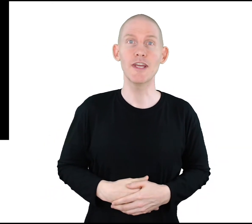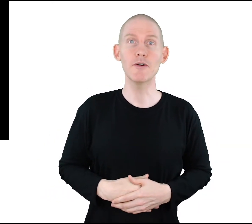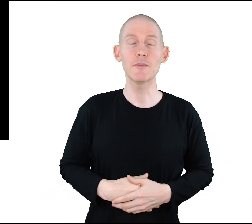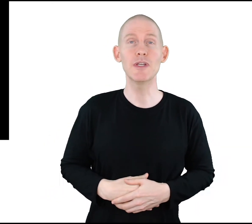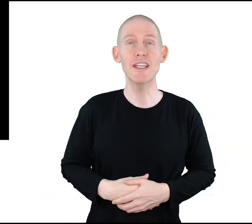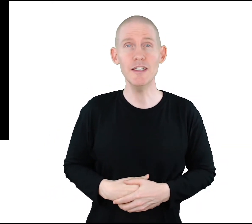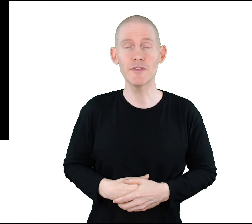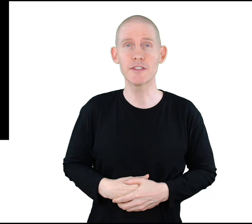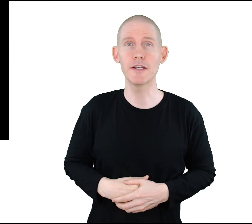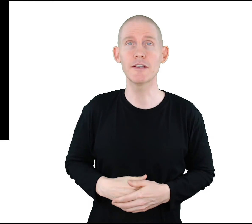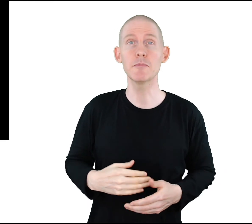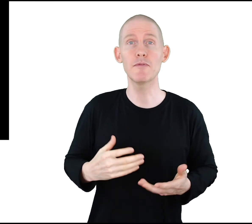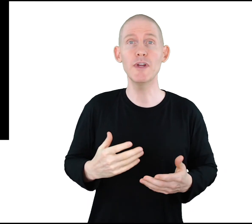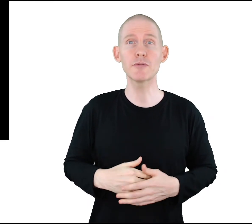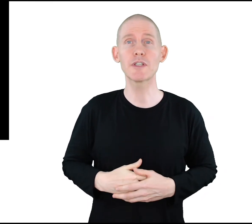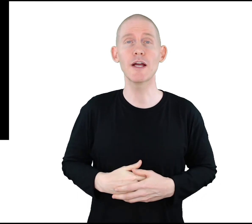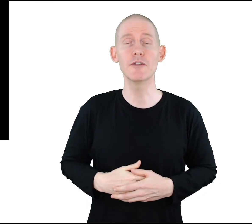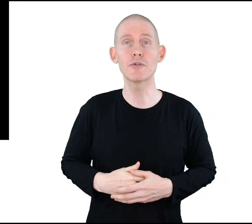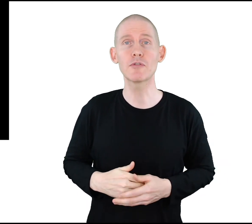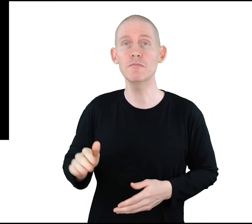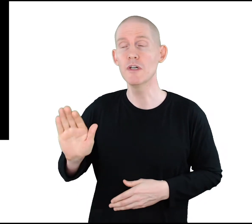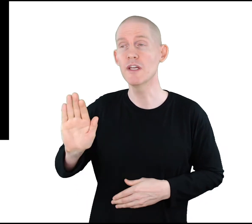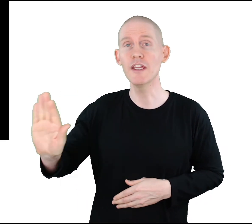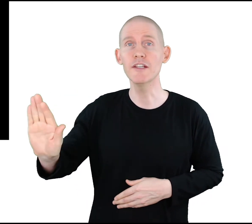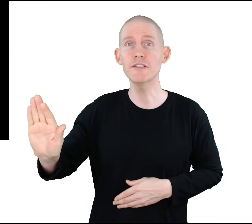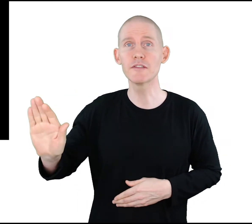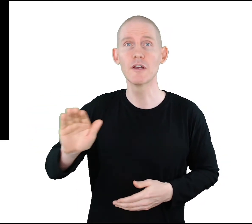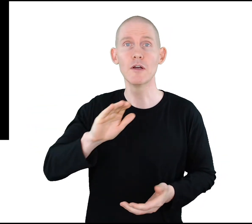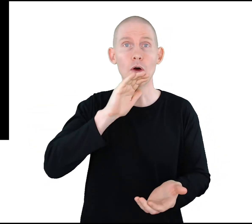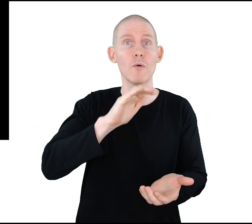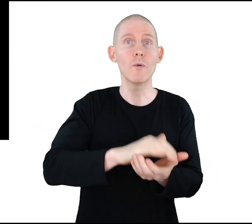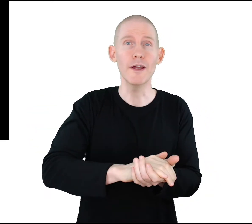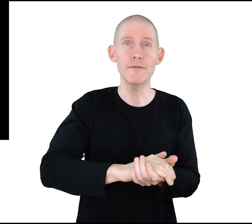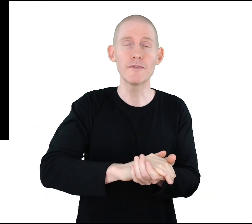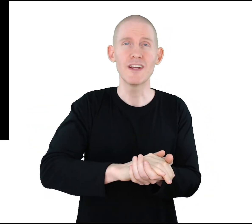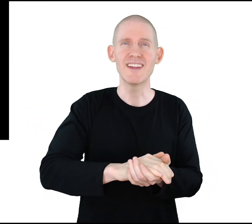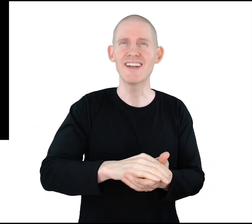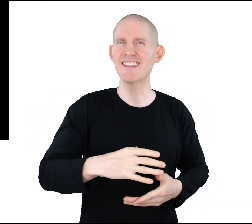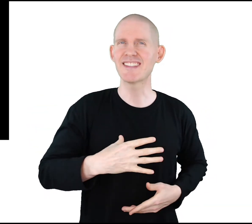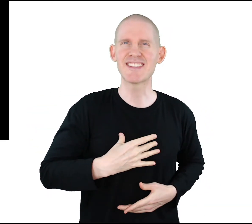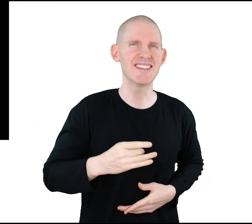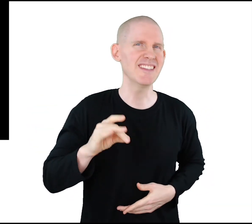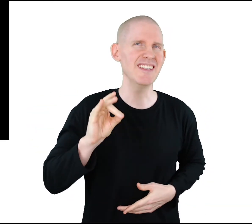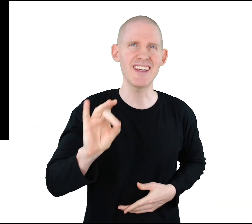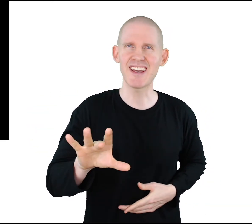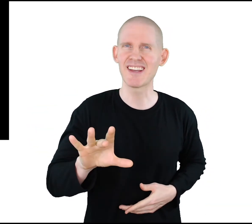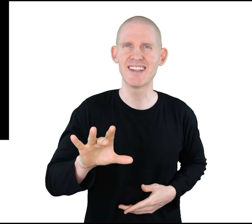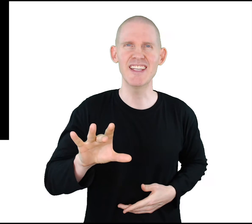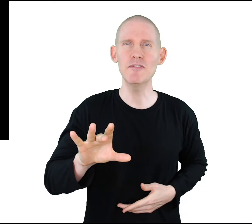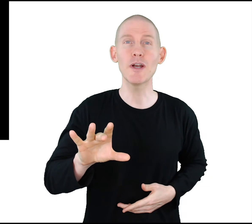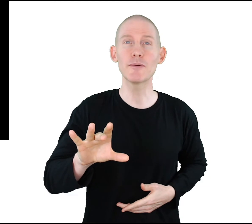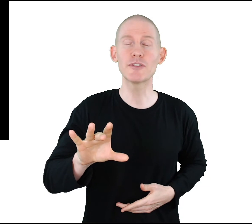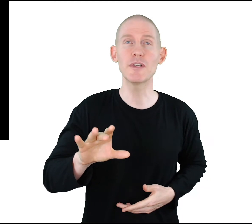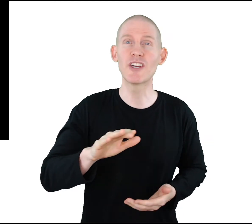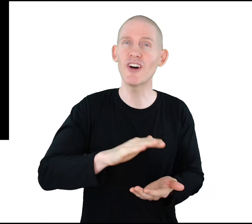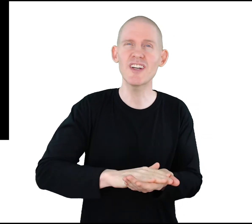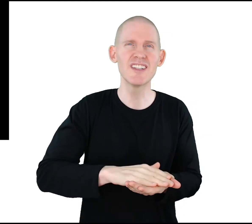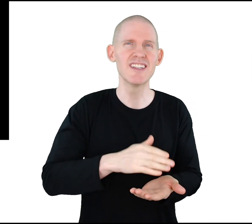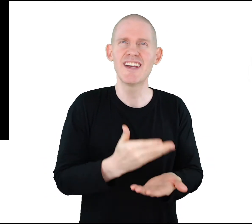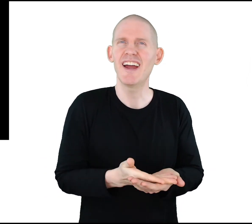at the beginning of the sentence, my face was kind of neutral? His wife. Then I just, even when I was doing cook, I had